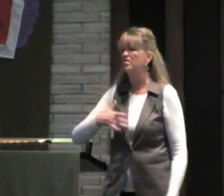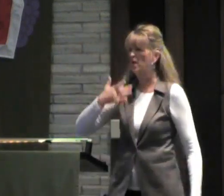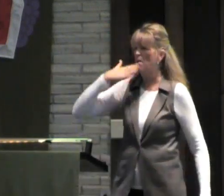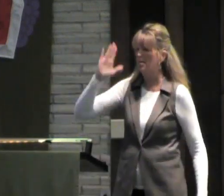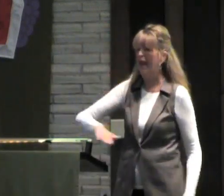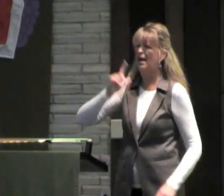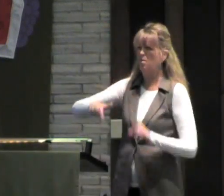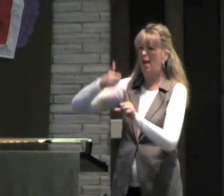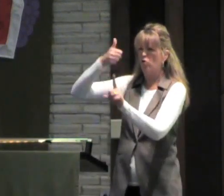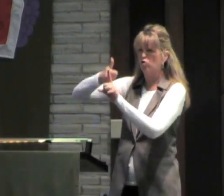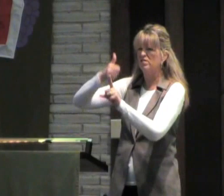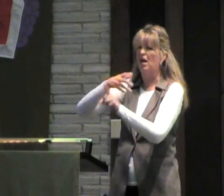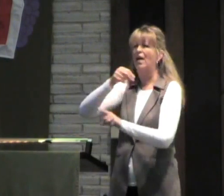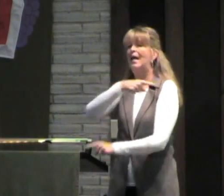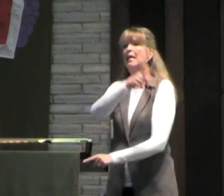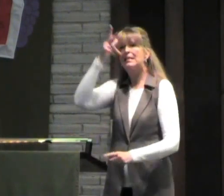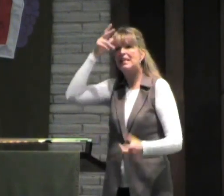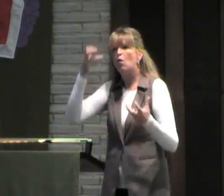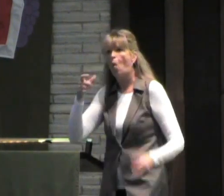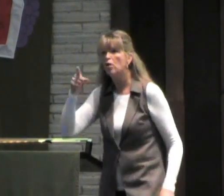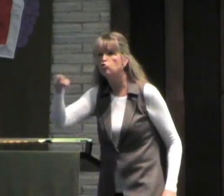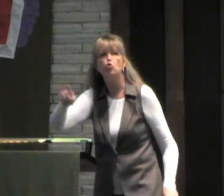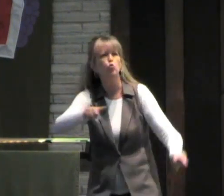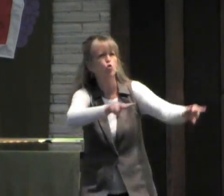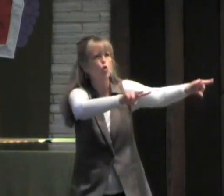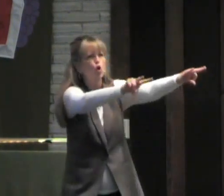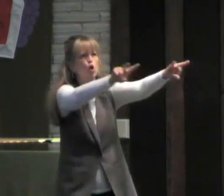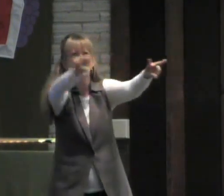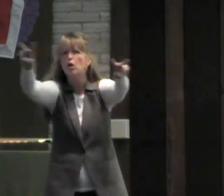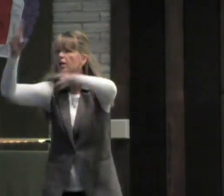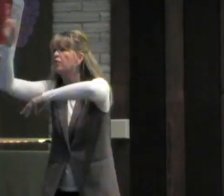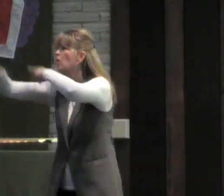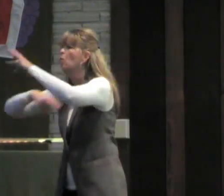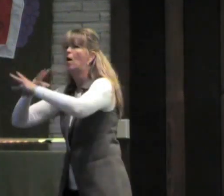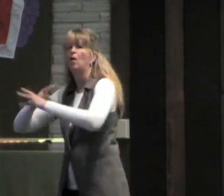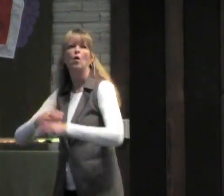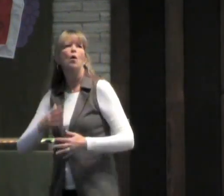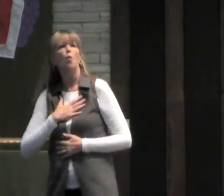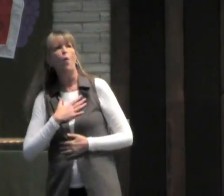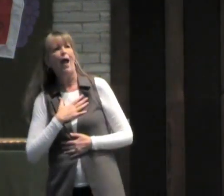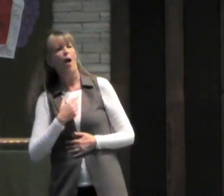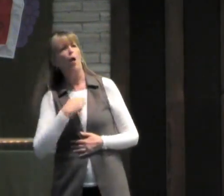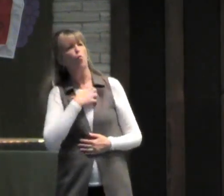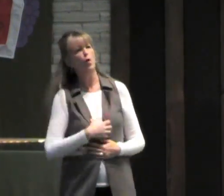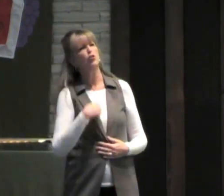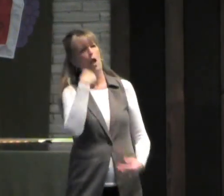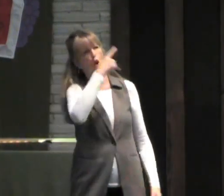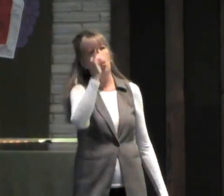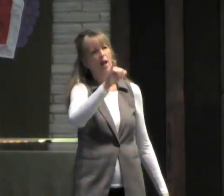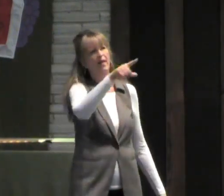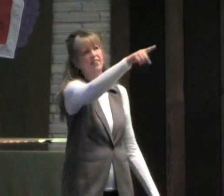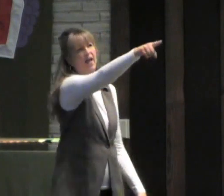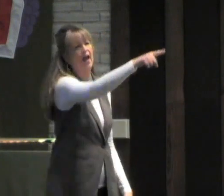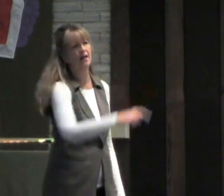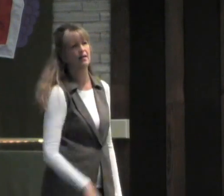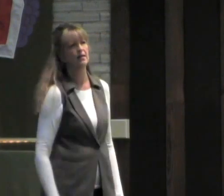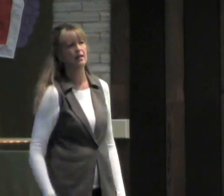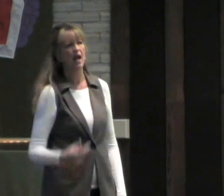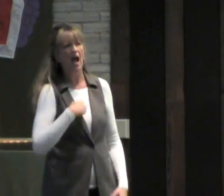and he wants you to feel bad about yourself, and he wants you to look around at the world and think, "Wow, I wish I looked like